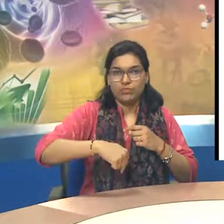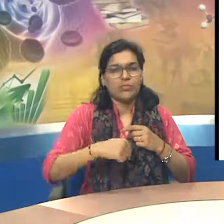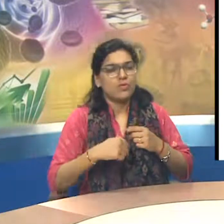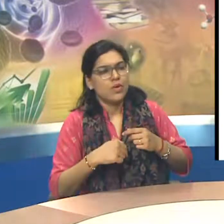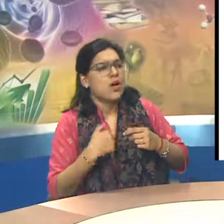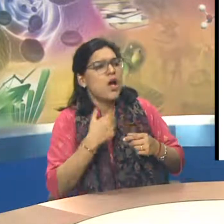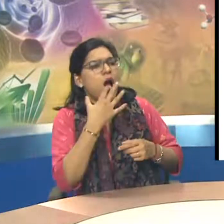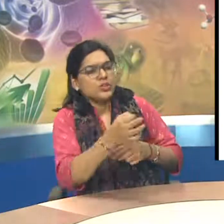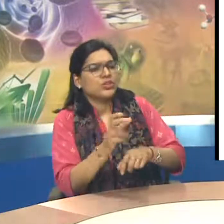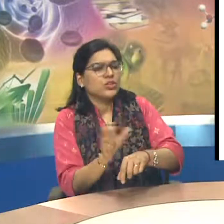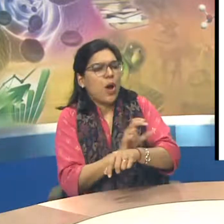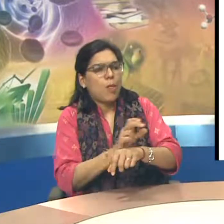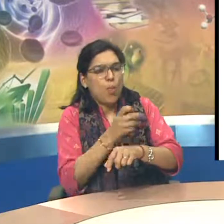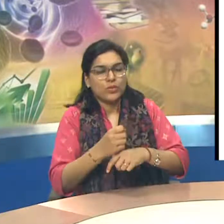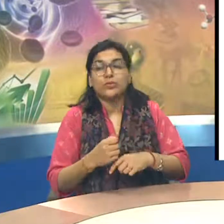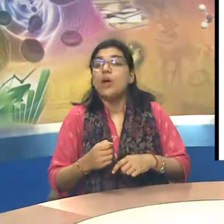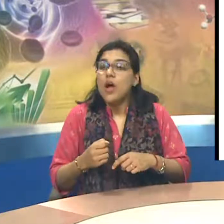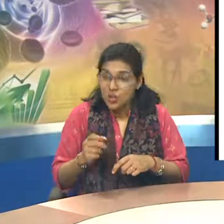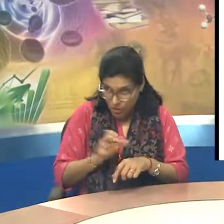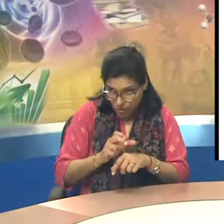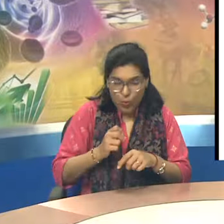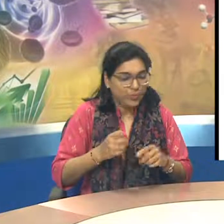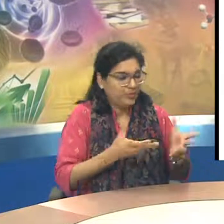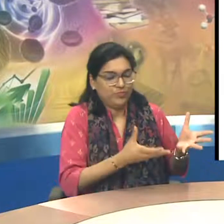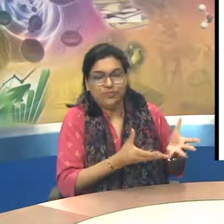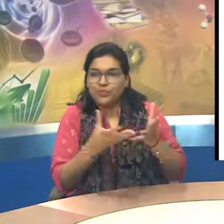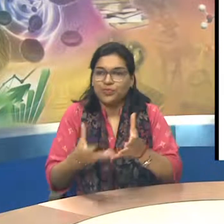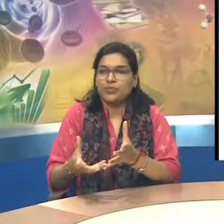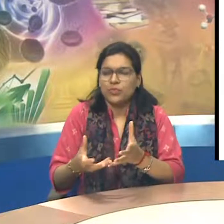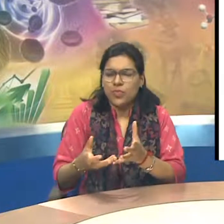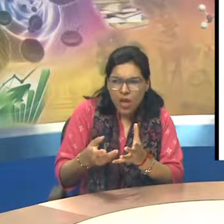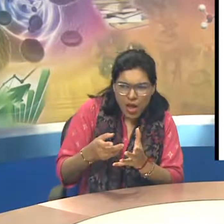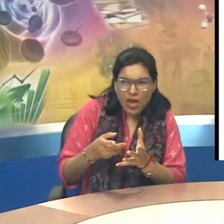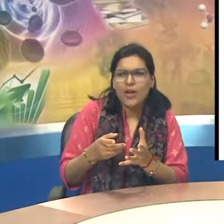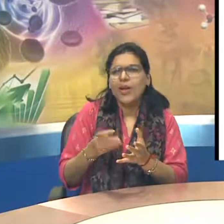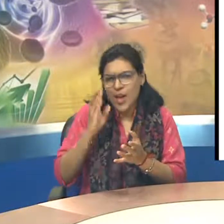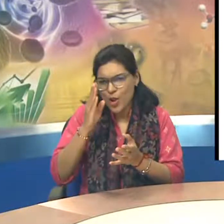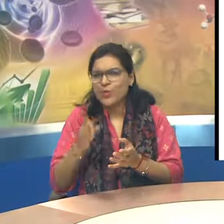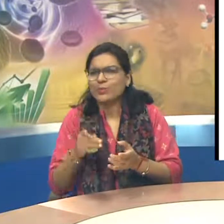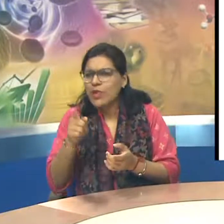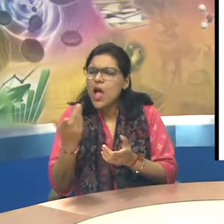customers.